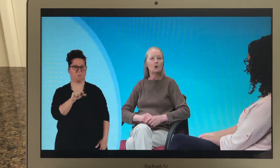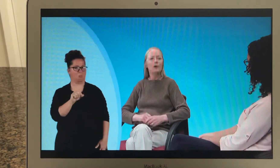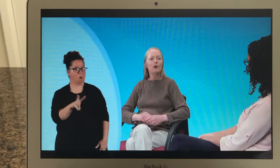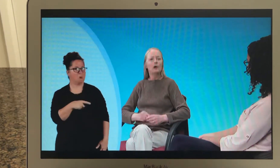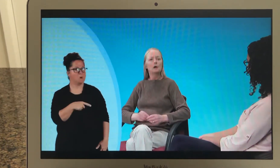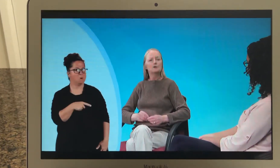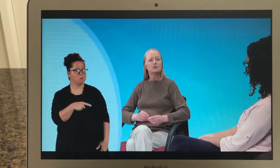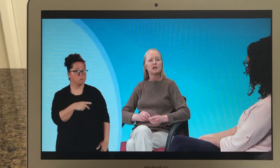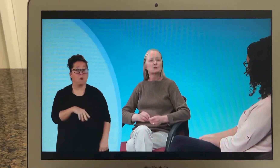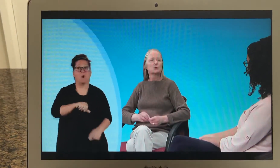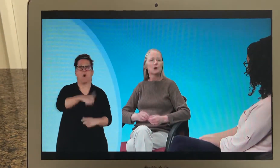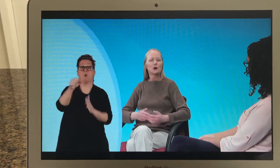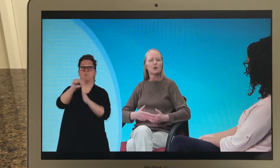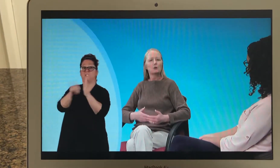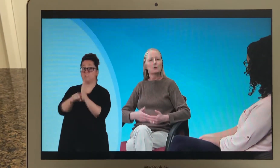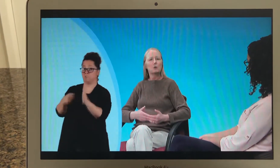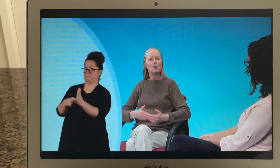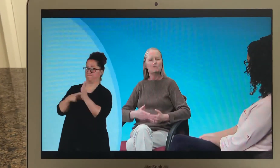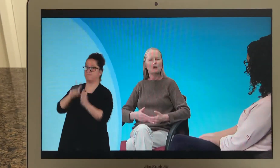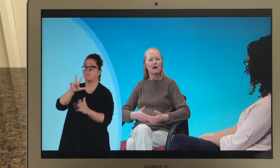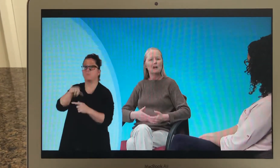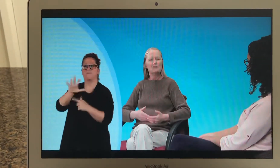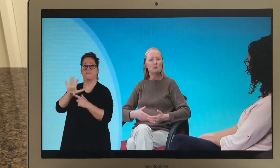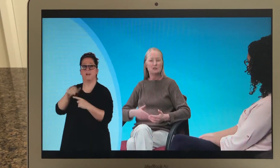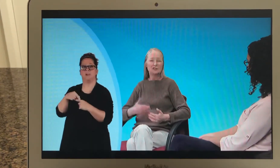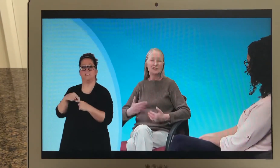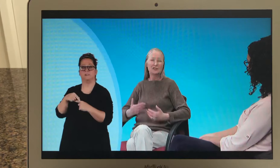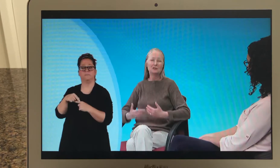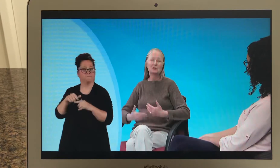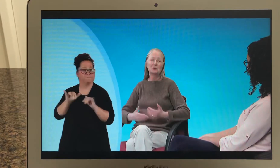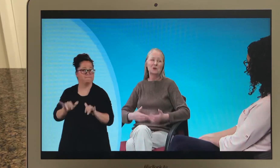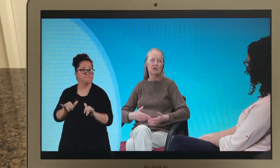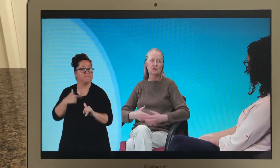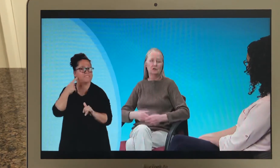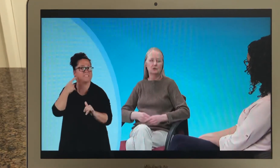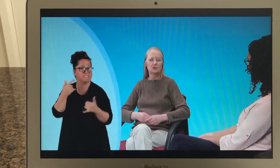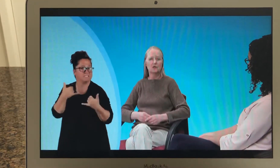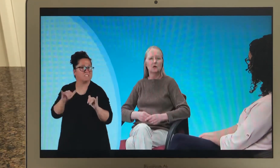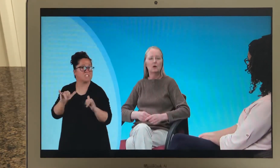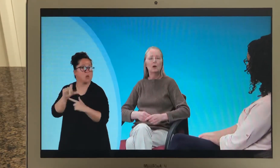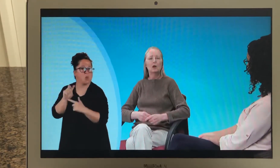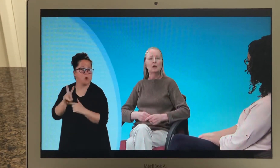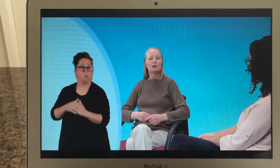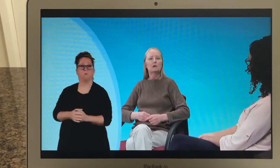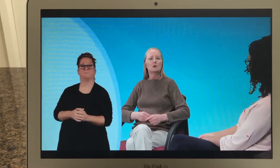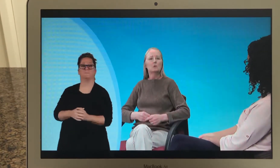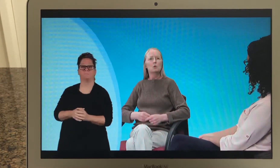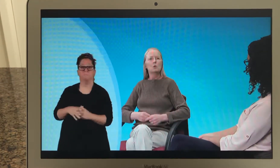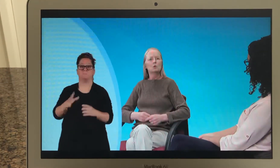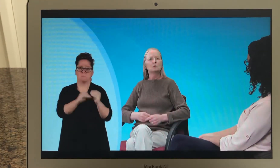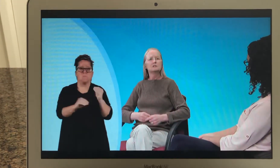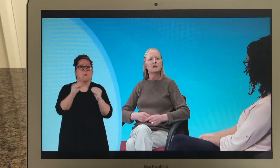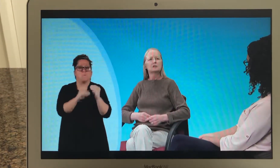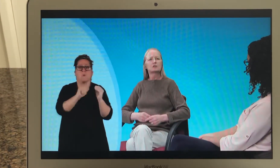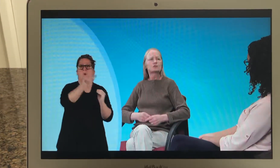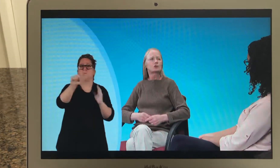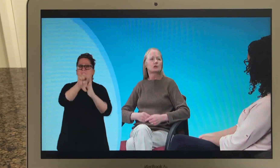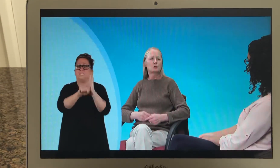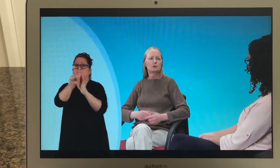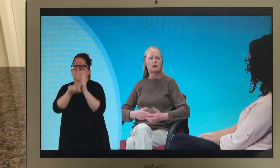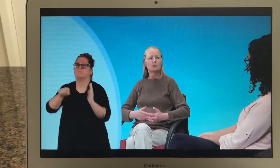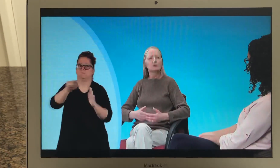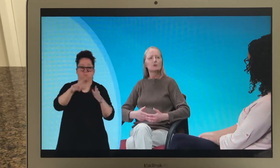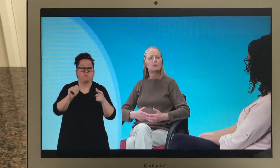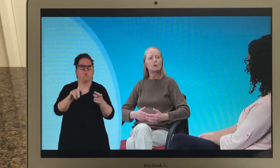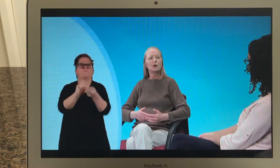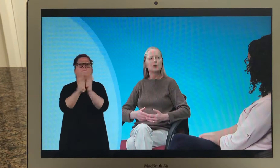In my opinion, that's really low. In other states, they have 3.5. And I still think that's pretty low.